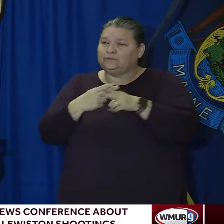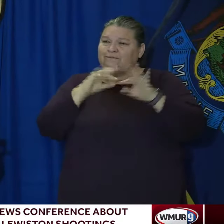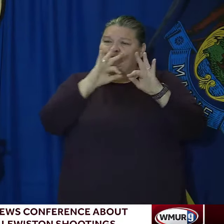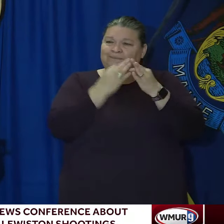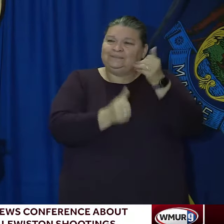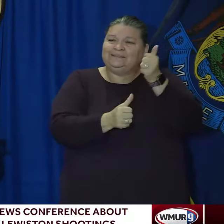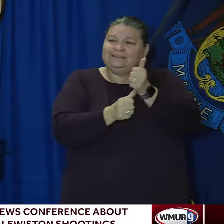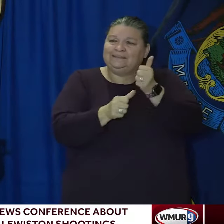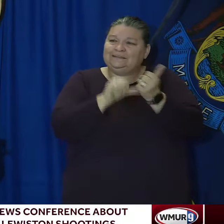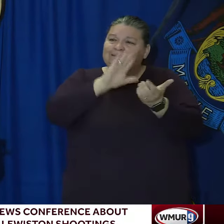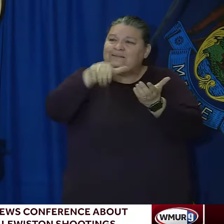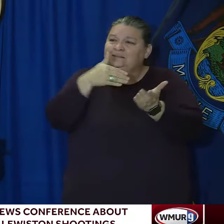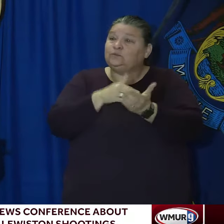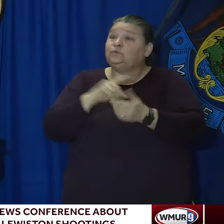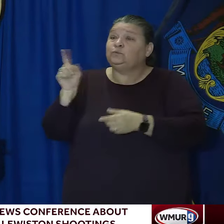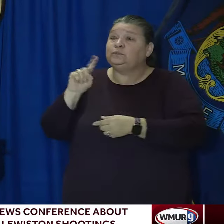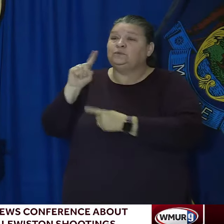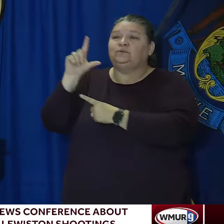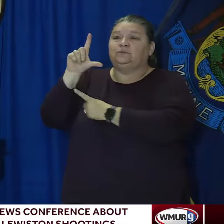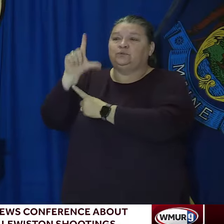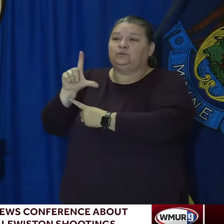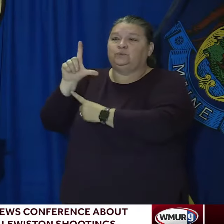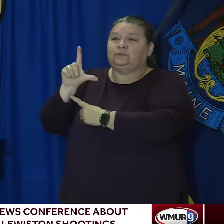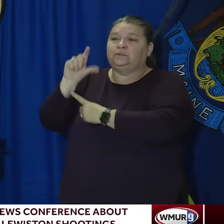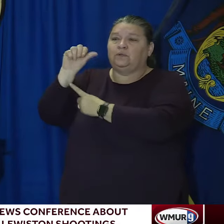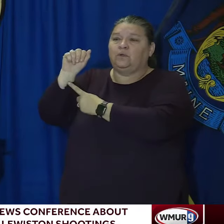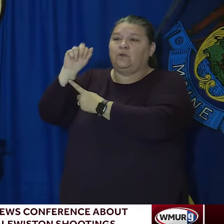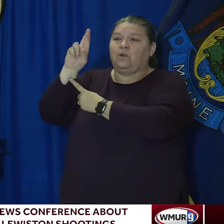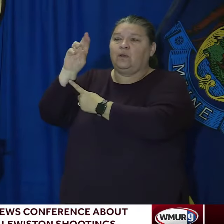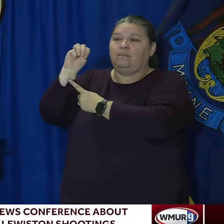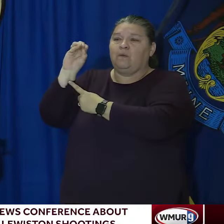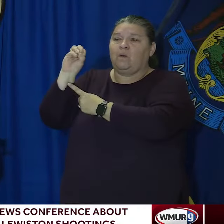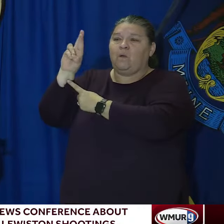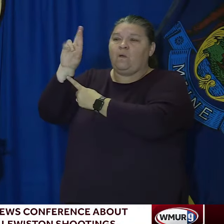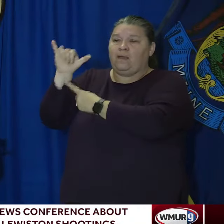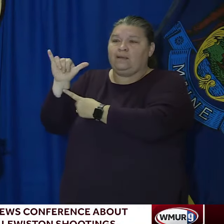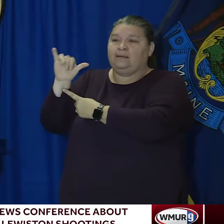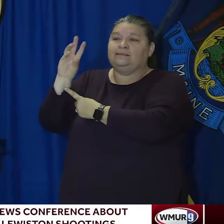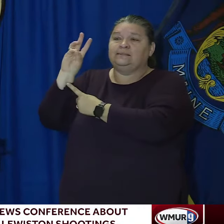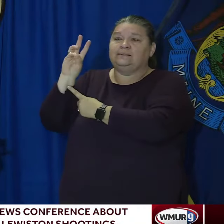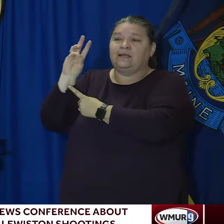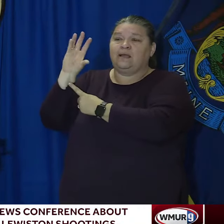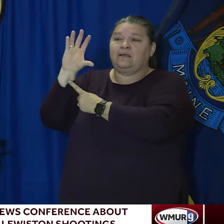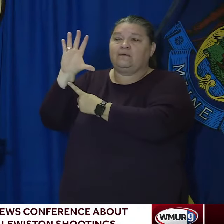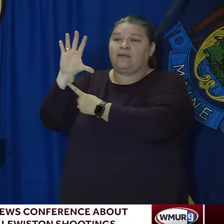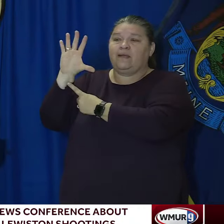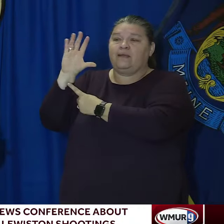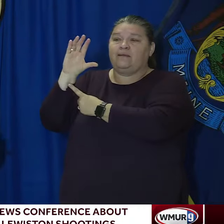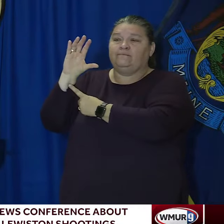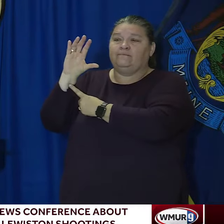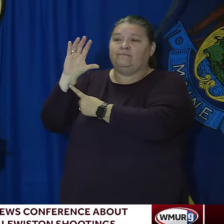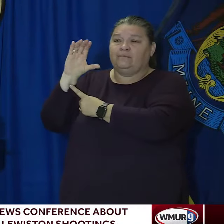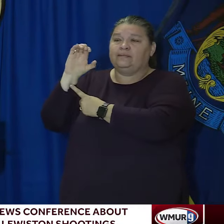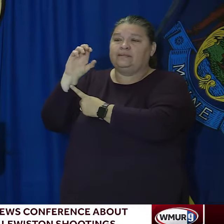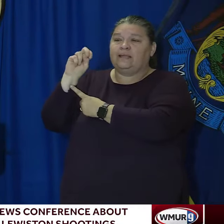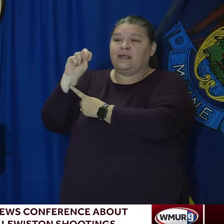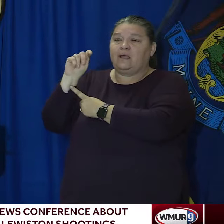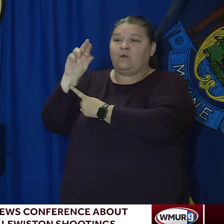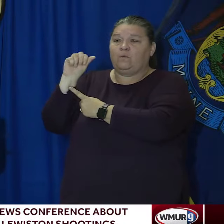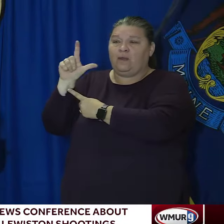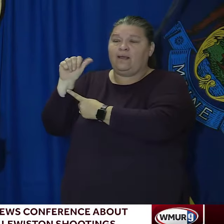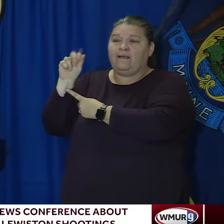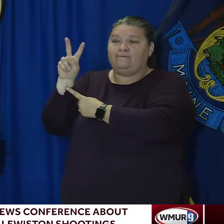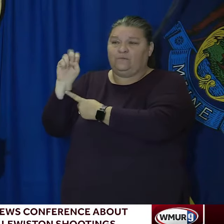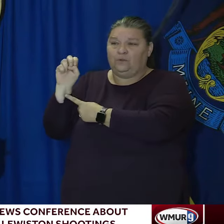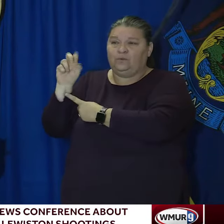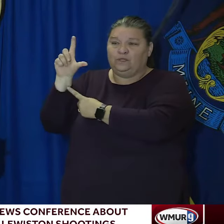Armory. That's at 65 Central Avenue in Lewiston. That's a space where victims